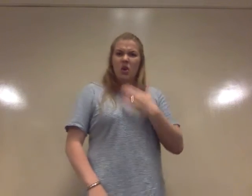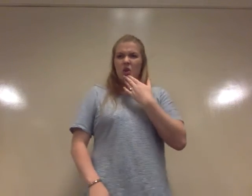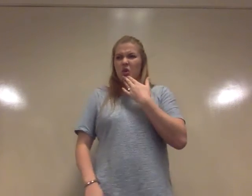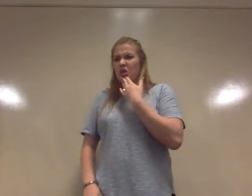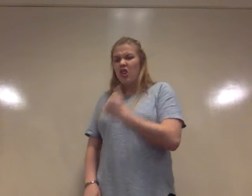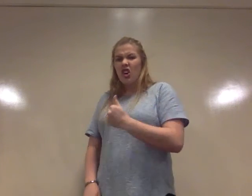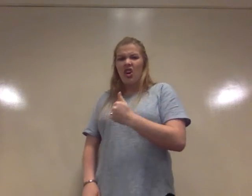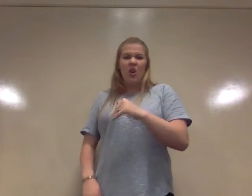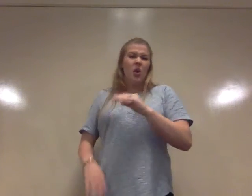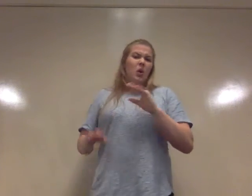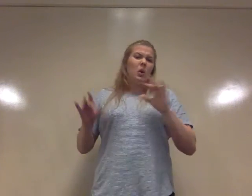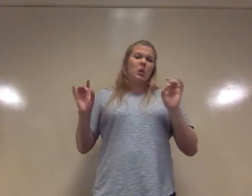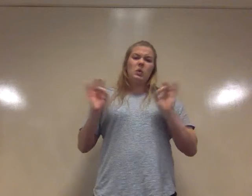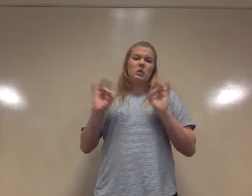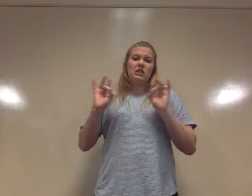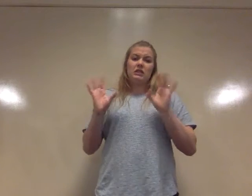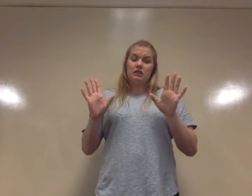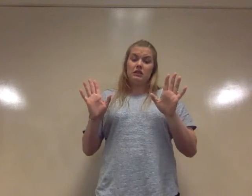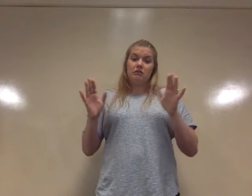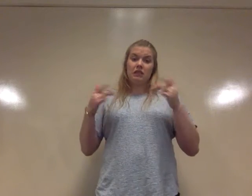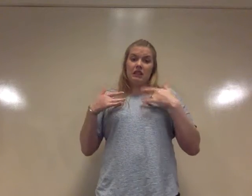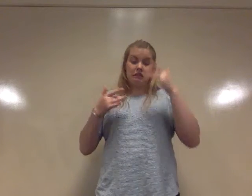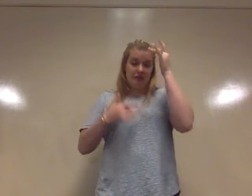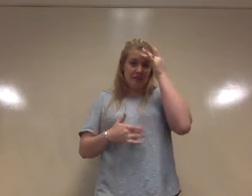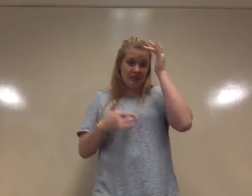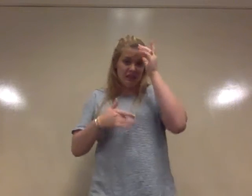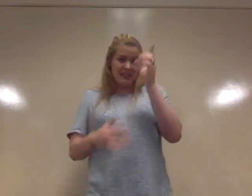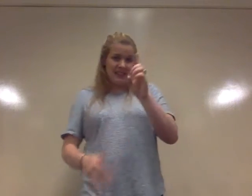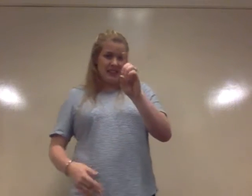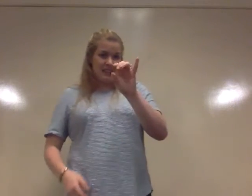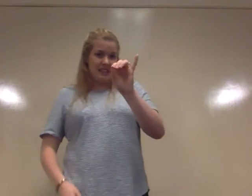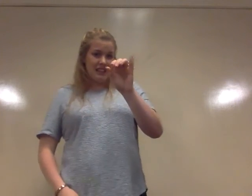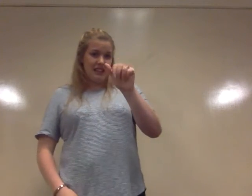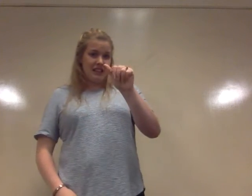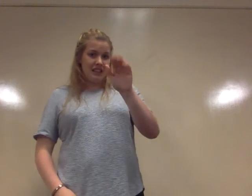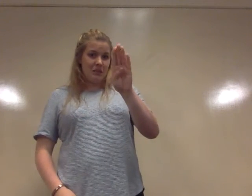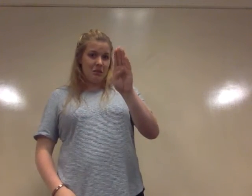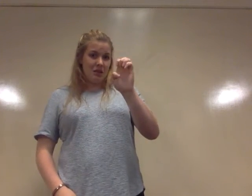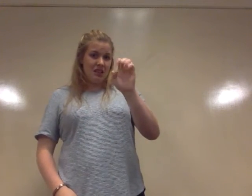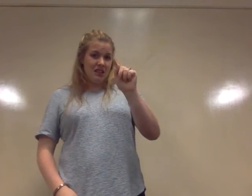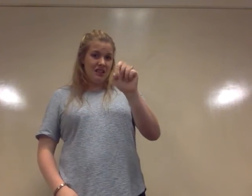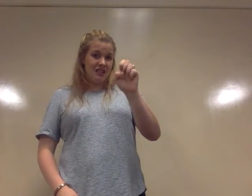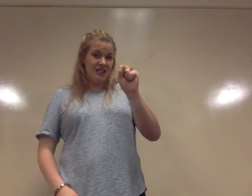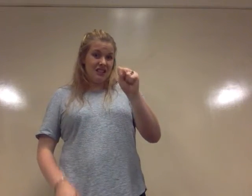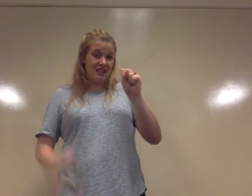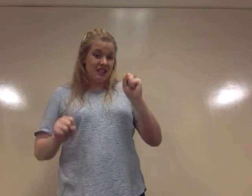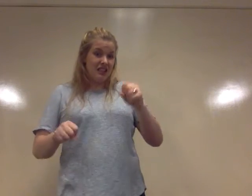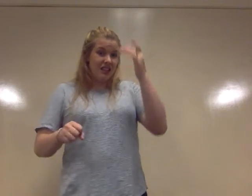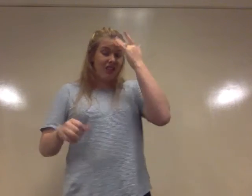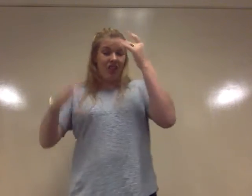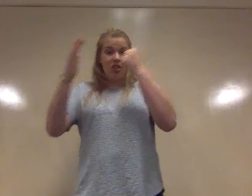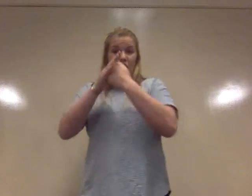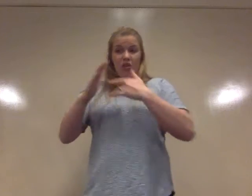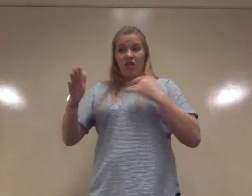This not only made him a type 2 diabetic, but a prime candidate for a heart attack and a stroke. This is my